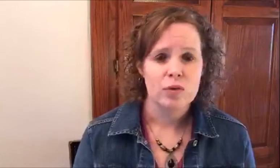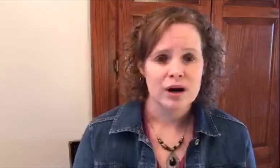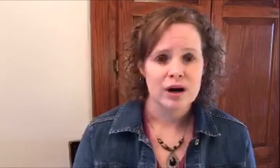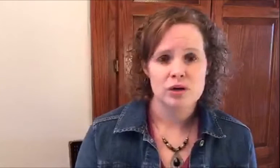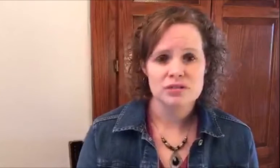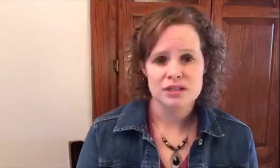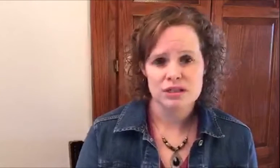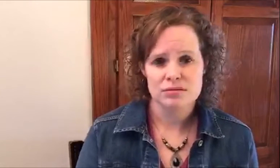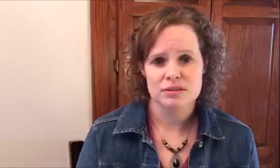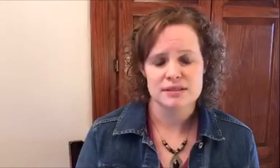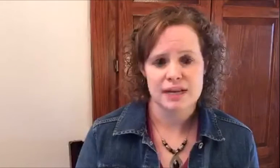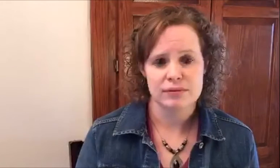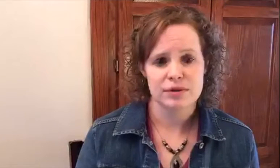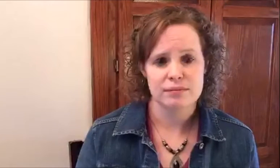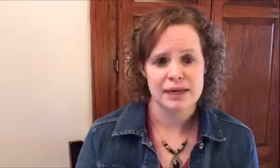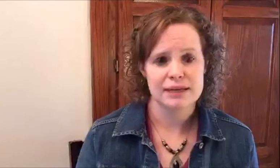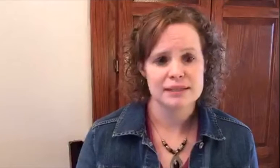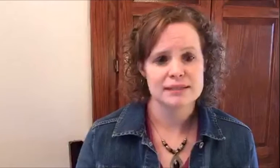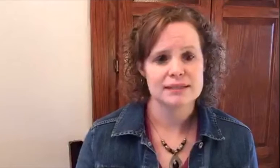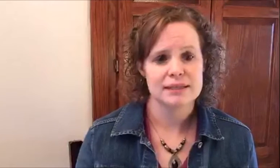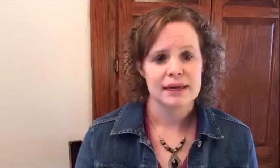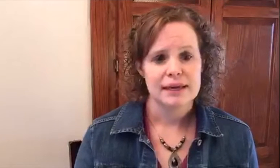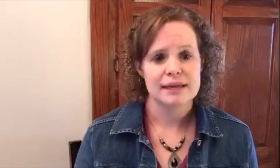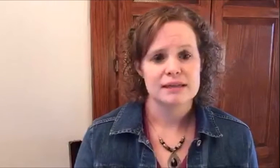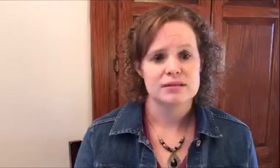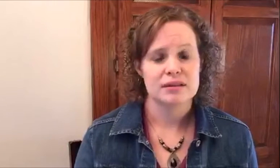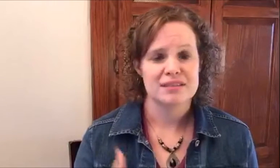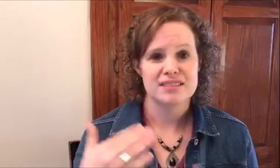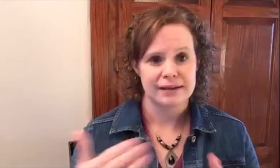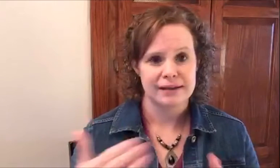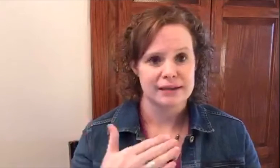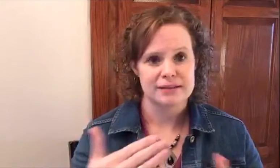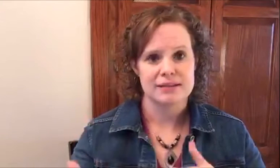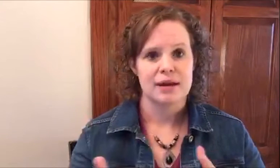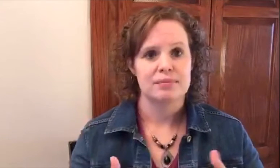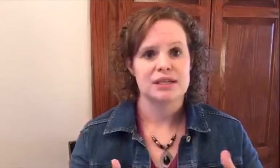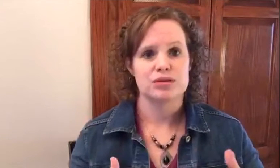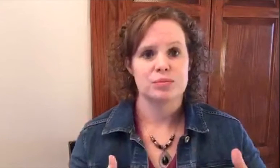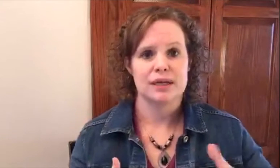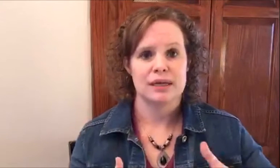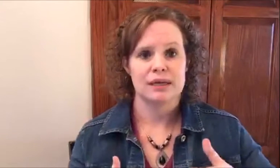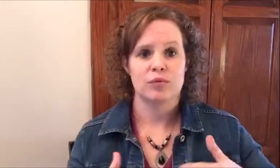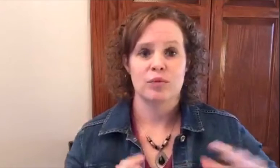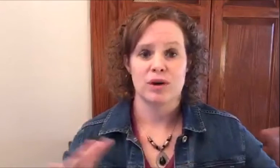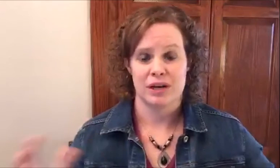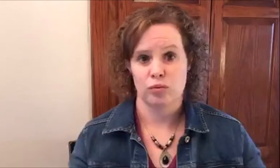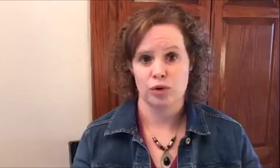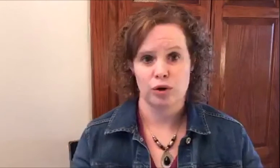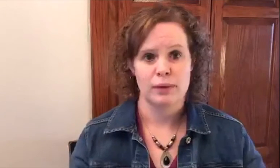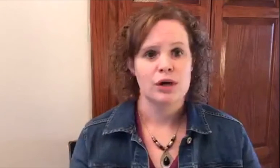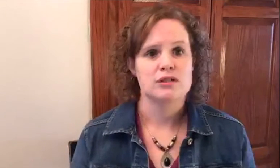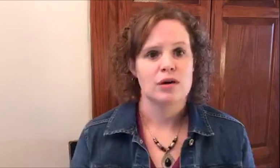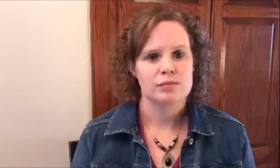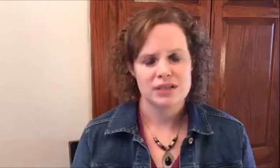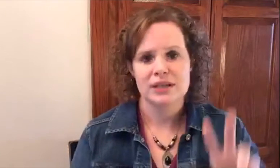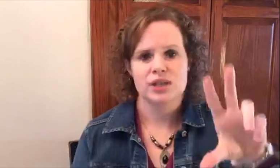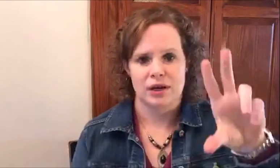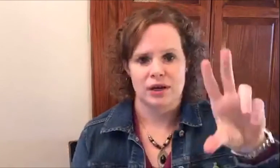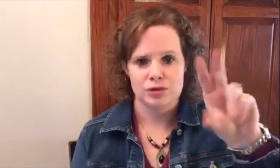I mostly use the sign with my kids is the silence between when we're in a room. So I would tell my child